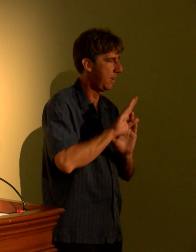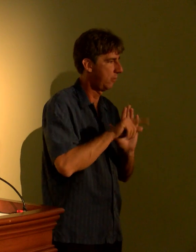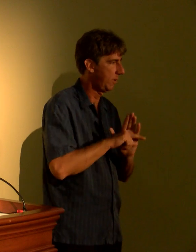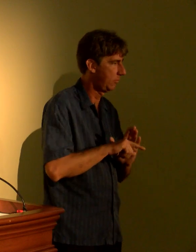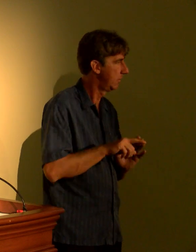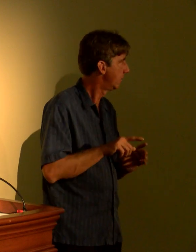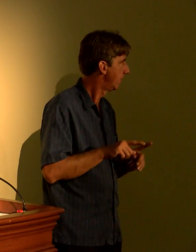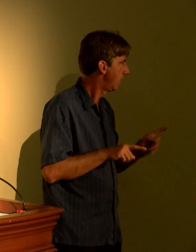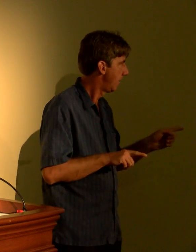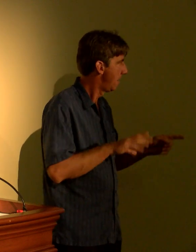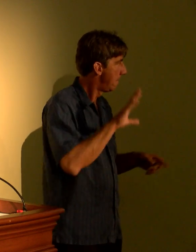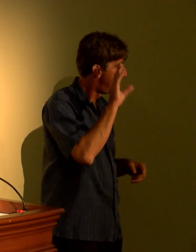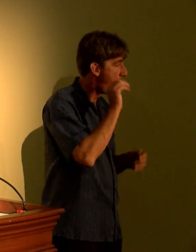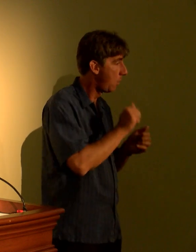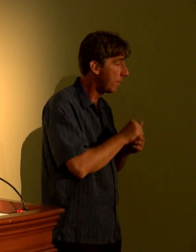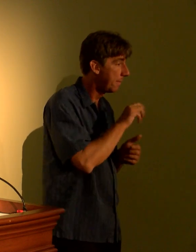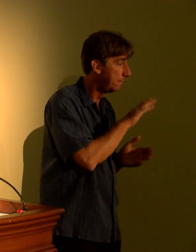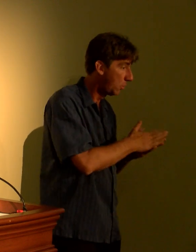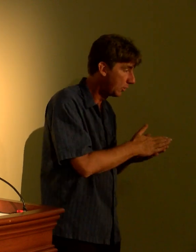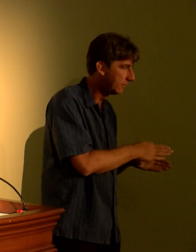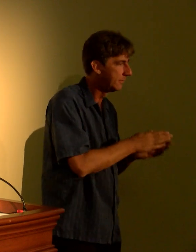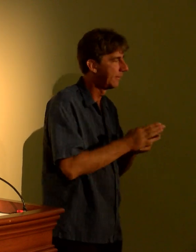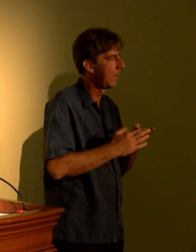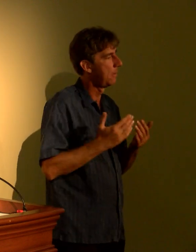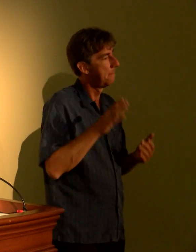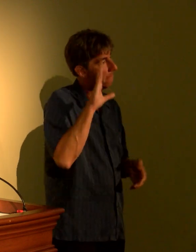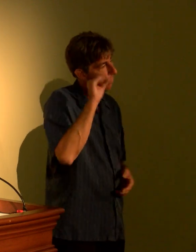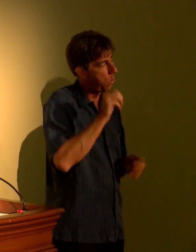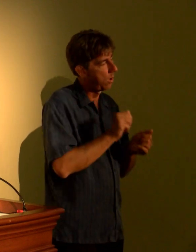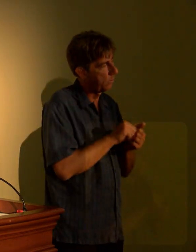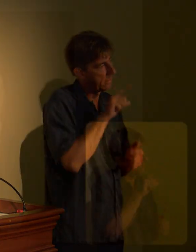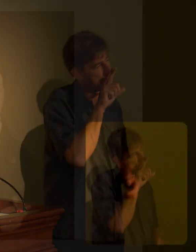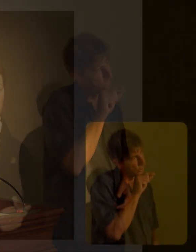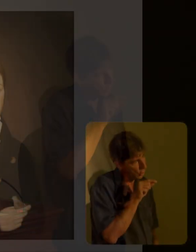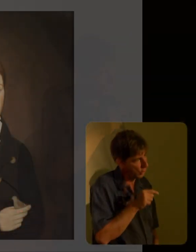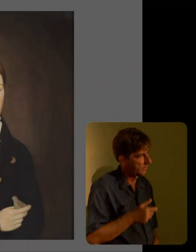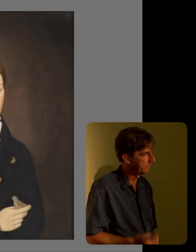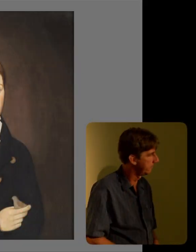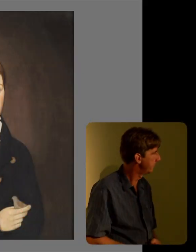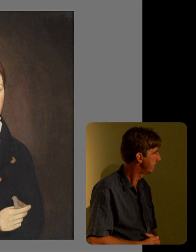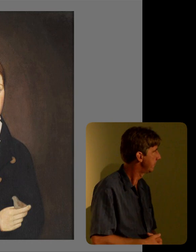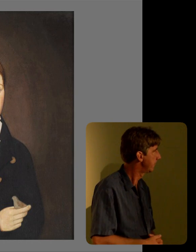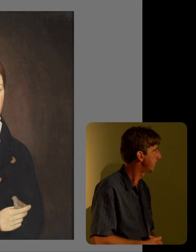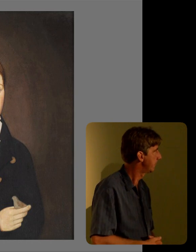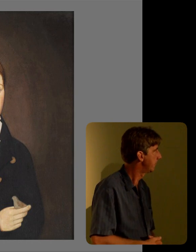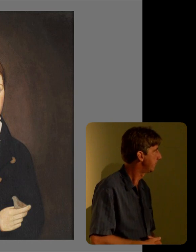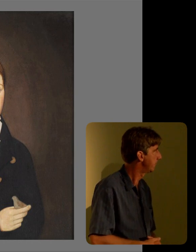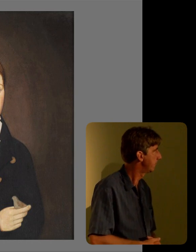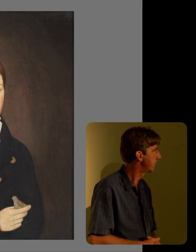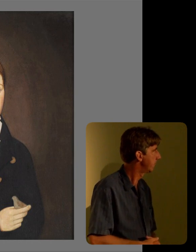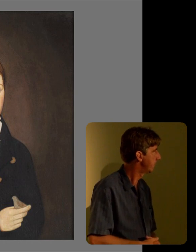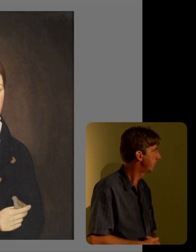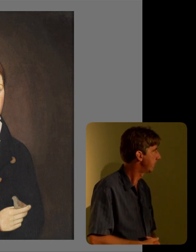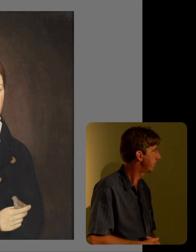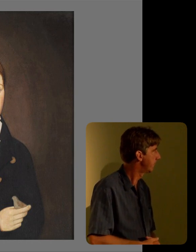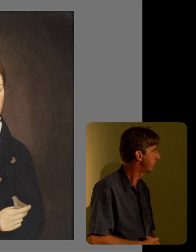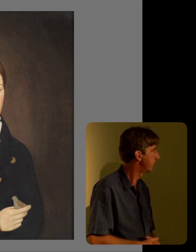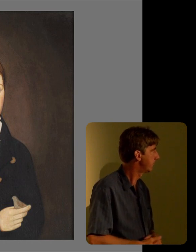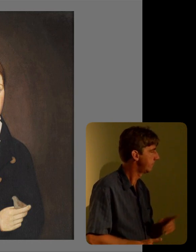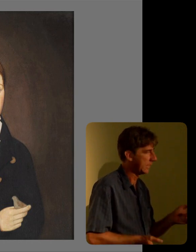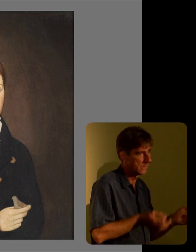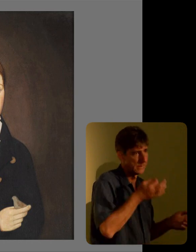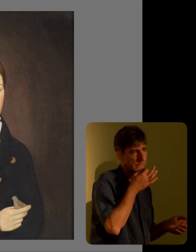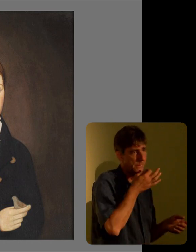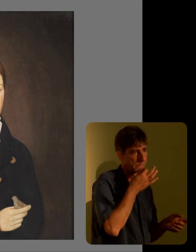this boy with the bird down in the Crashes collection, another very compelling likeness of a soon-to-be young